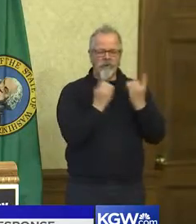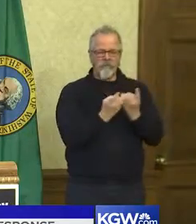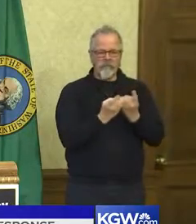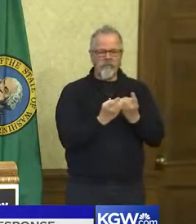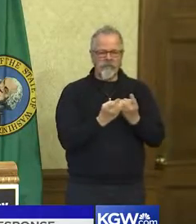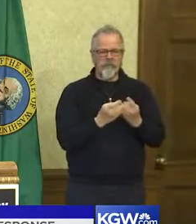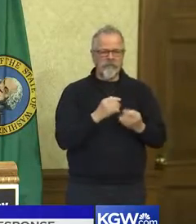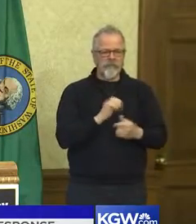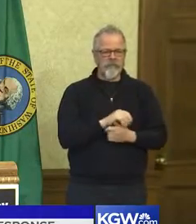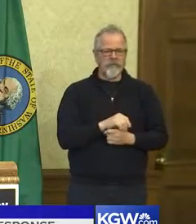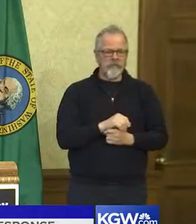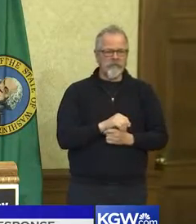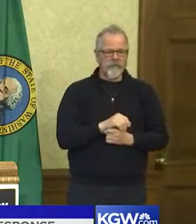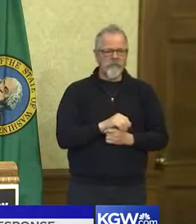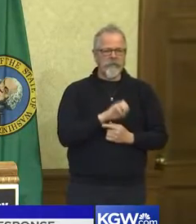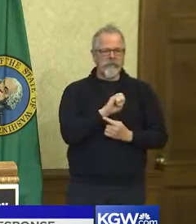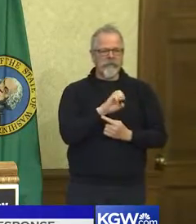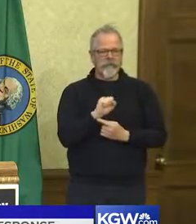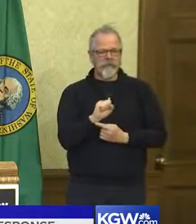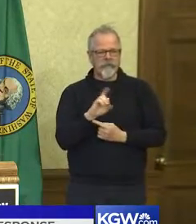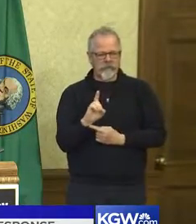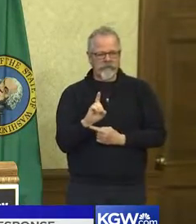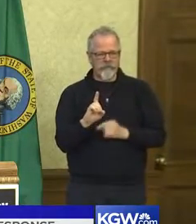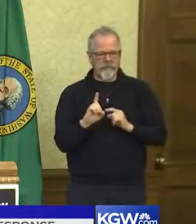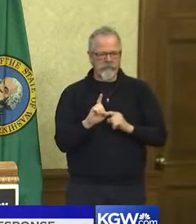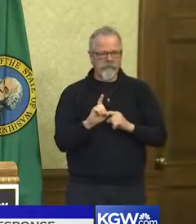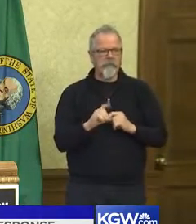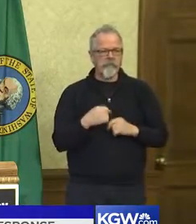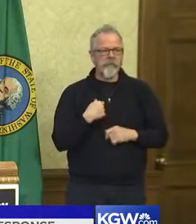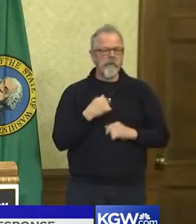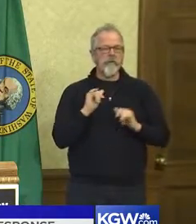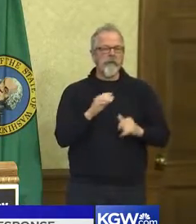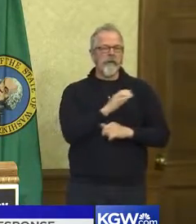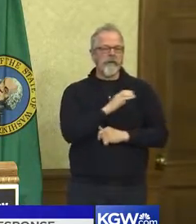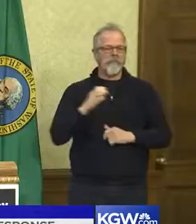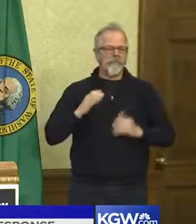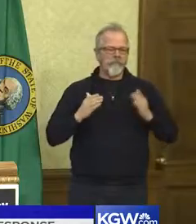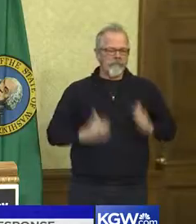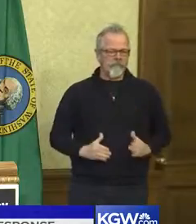With that, I'm going to turn this over to Suzi, and then we'll stand for questions. Suzi.